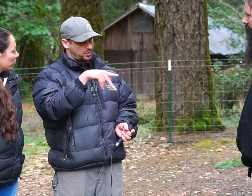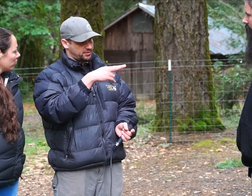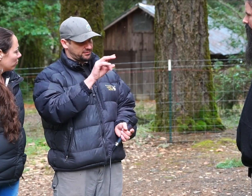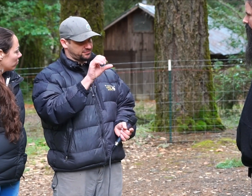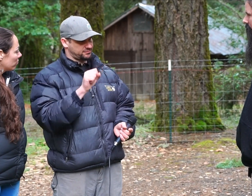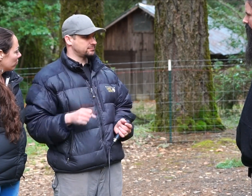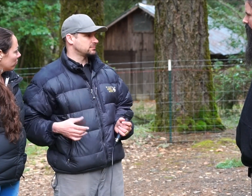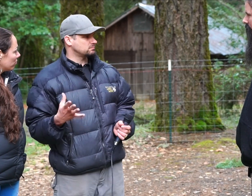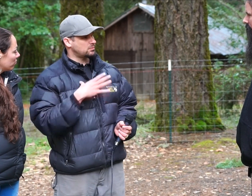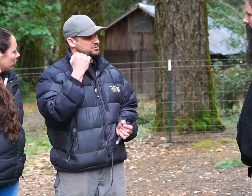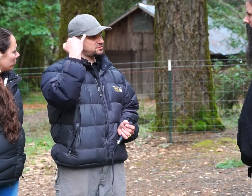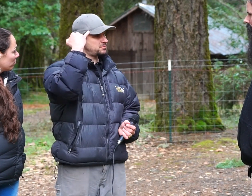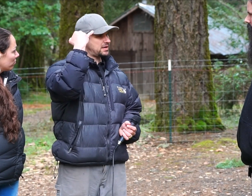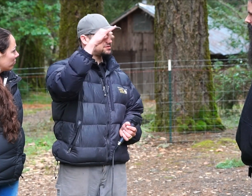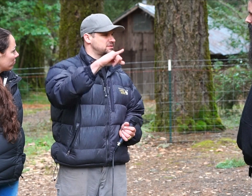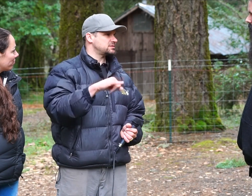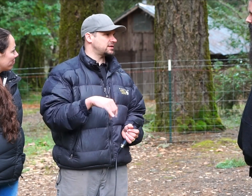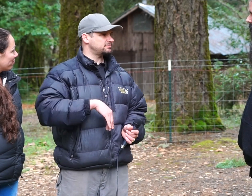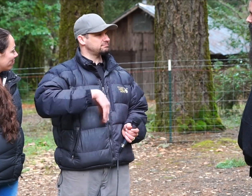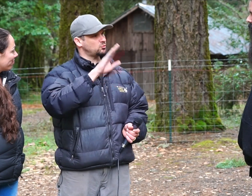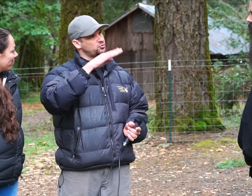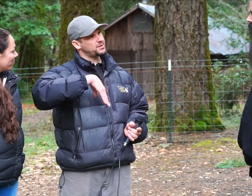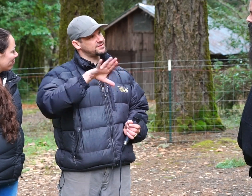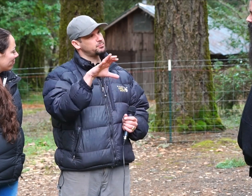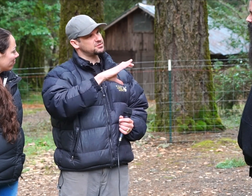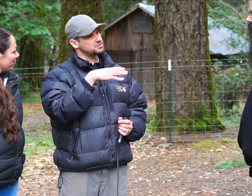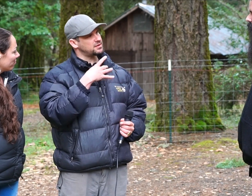hydroponics what would you imagine in your head what would you paint that picture like